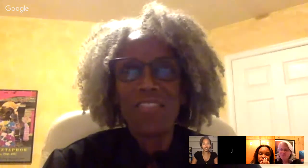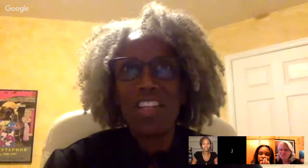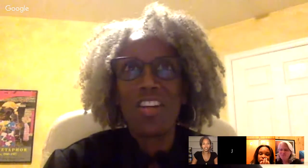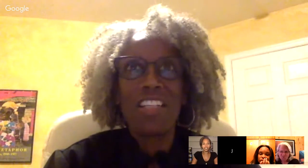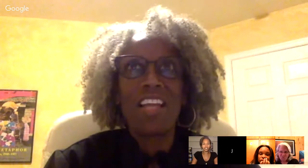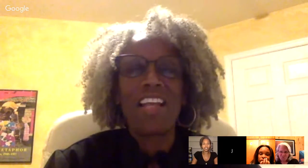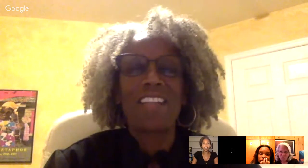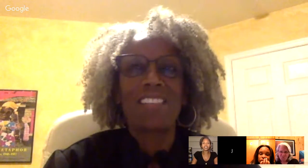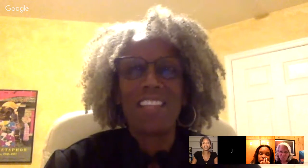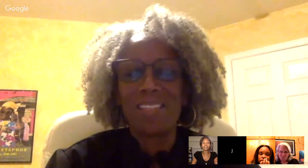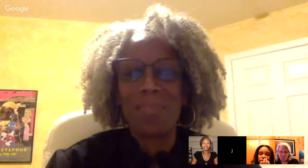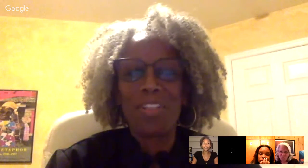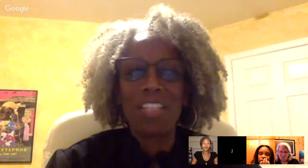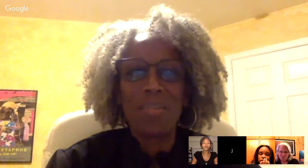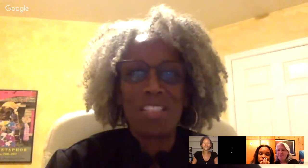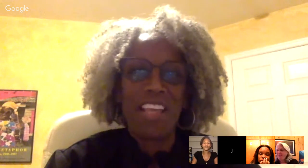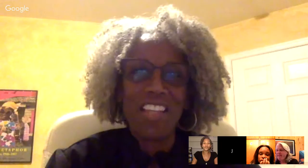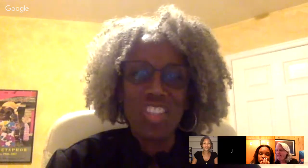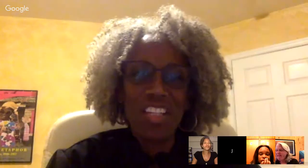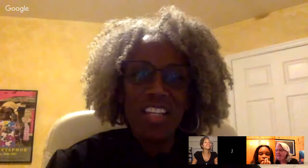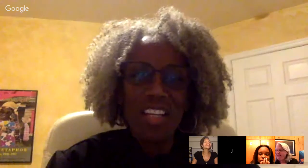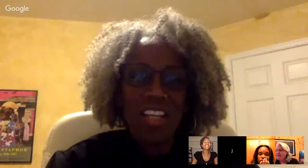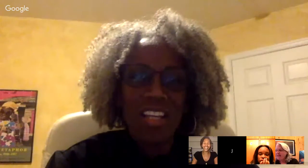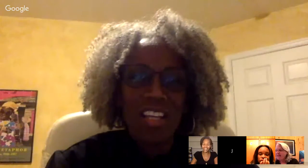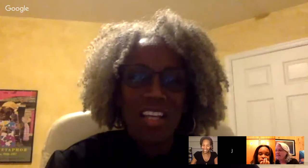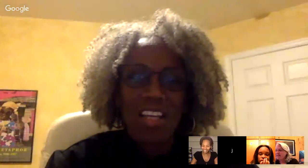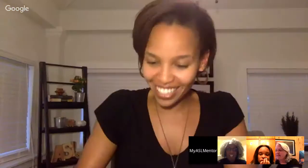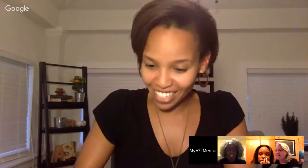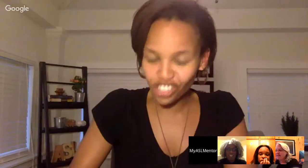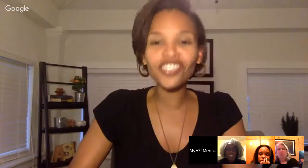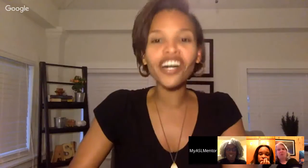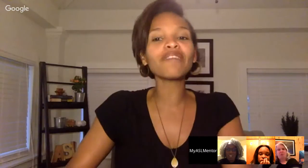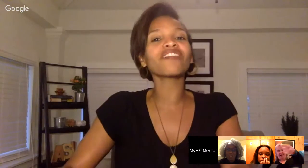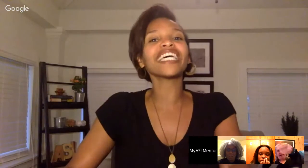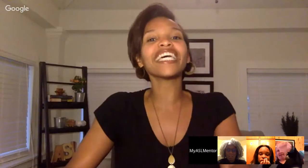or internet accessibility was sketchy. Yes, she's talking about the